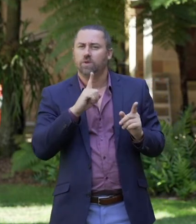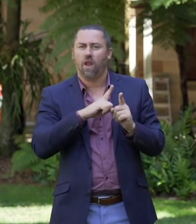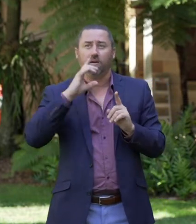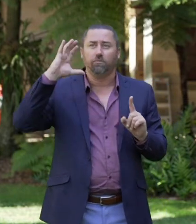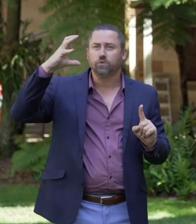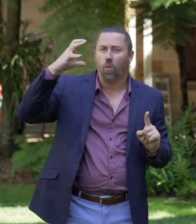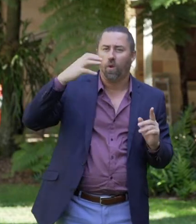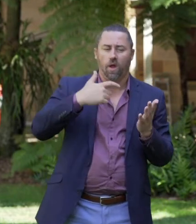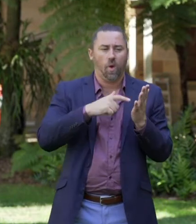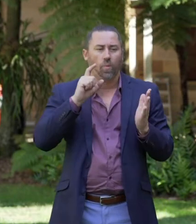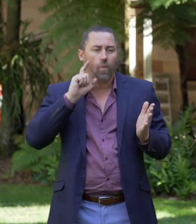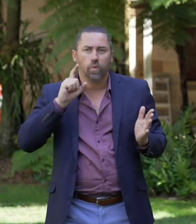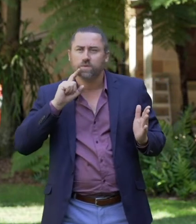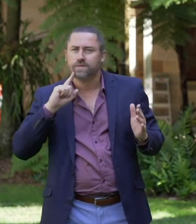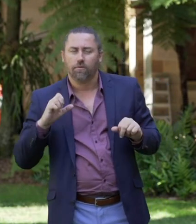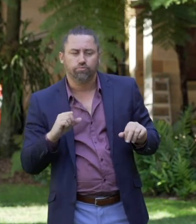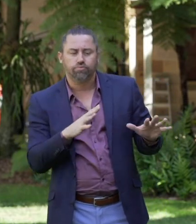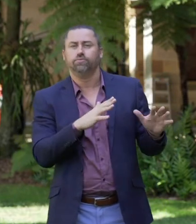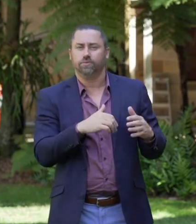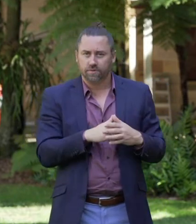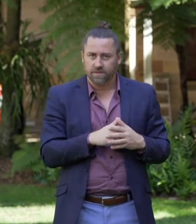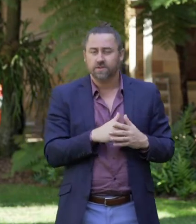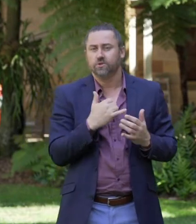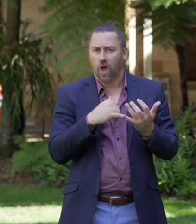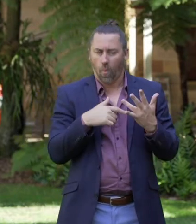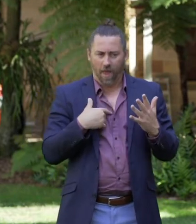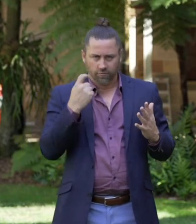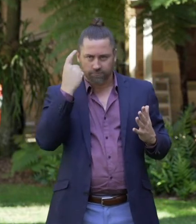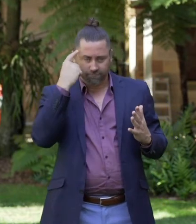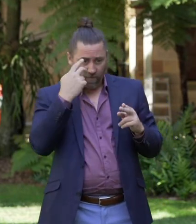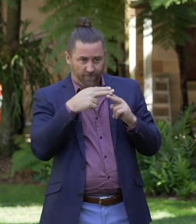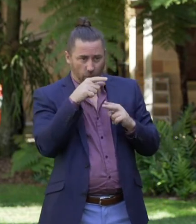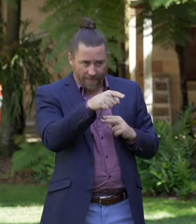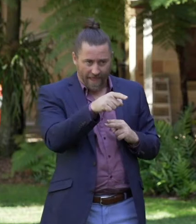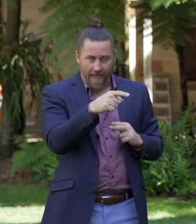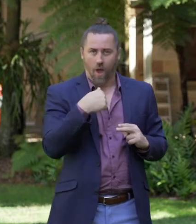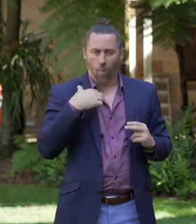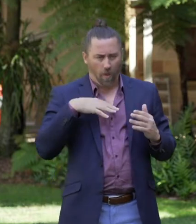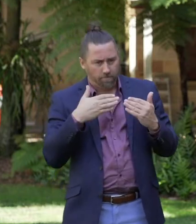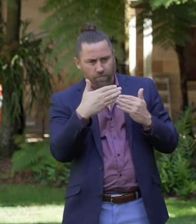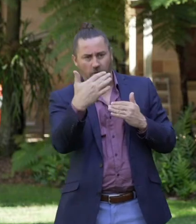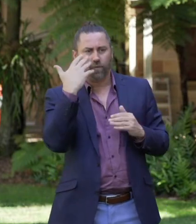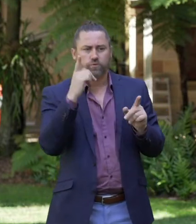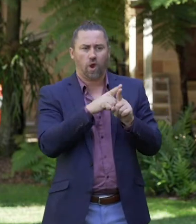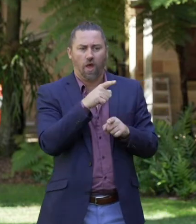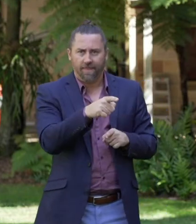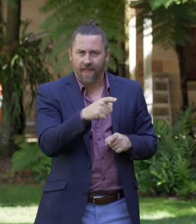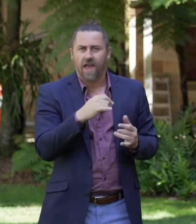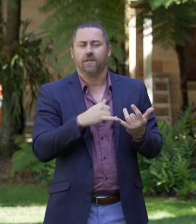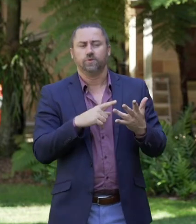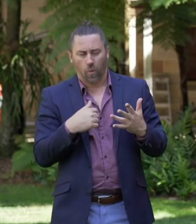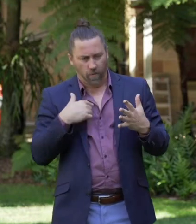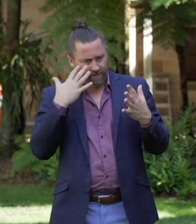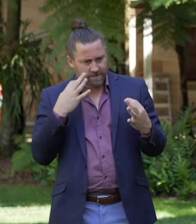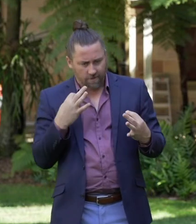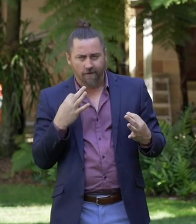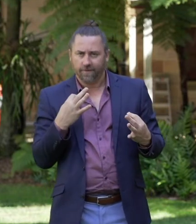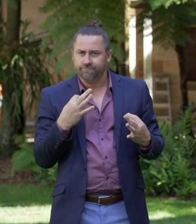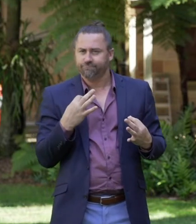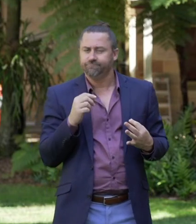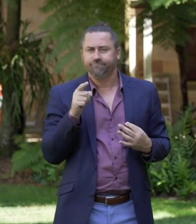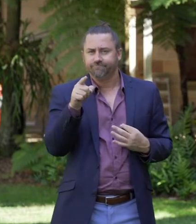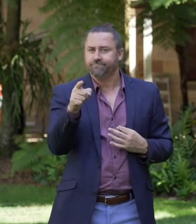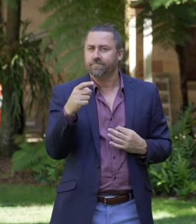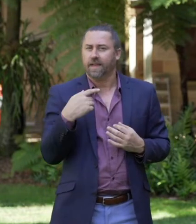announced today that they will be $50 cheaper for Queenslanders. And we also know that under the LNP